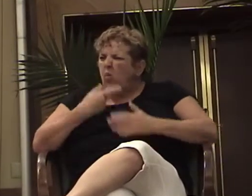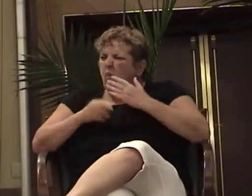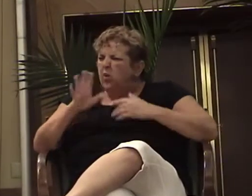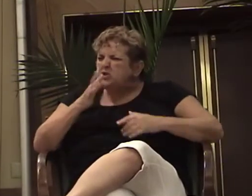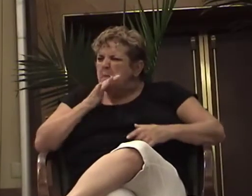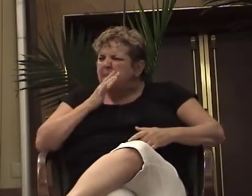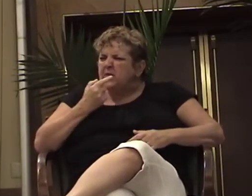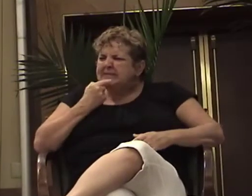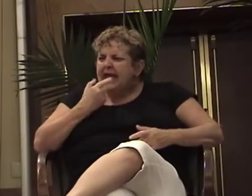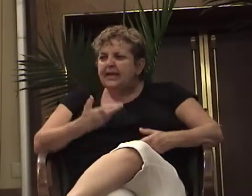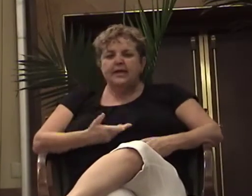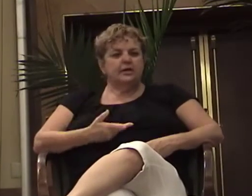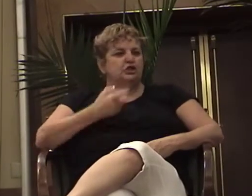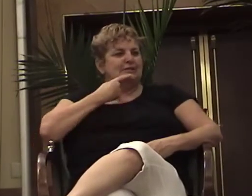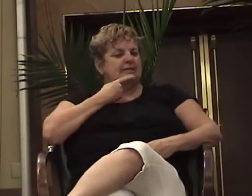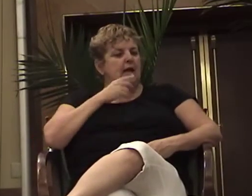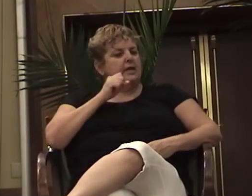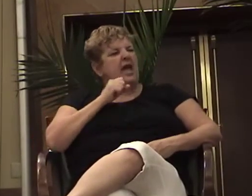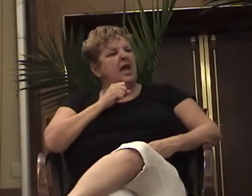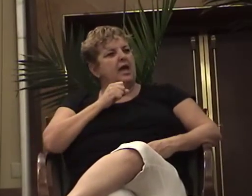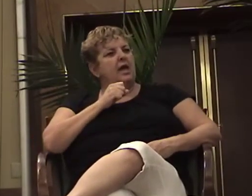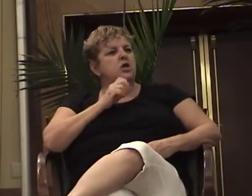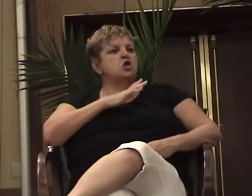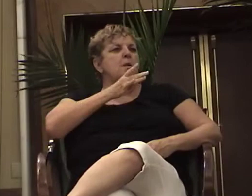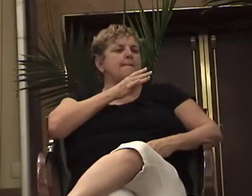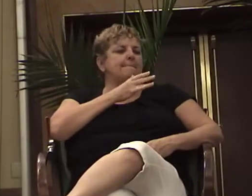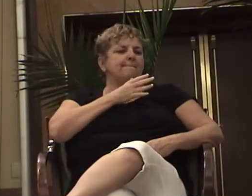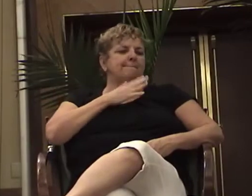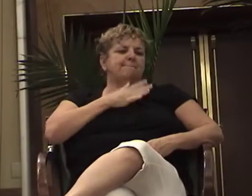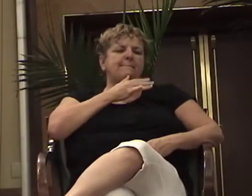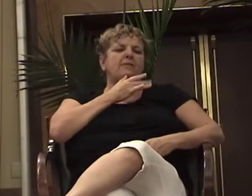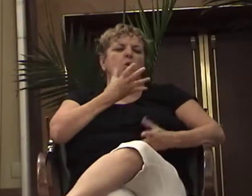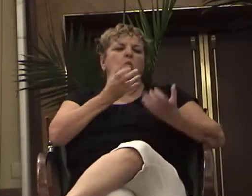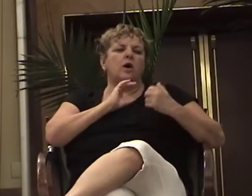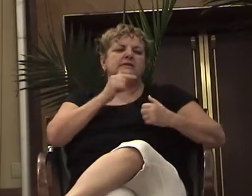She goes, "Oh yeah, she wants us to drink at home. It's safer." I said, "That's the closest family